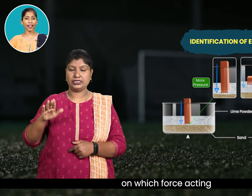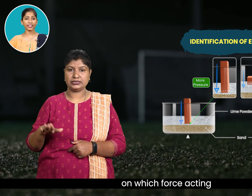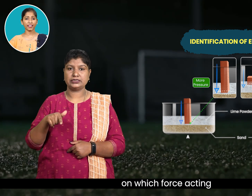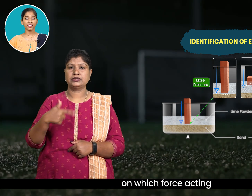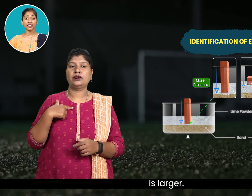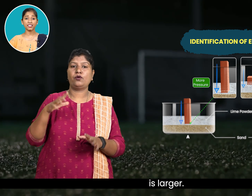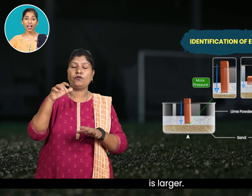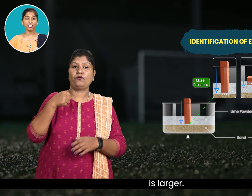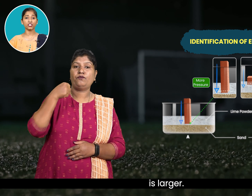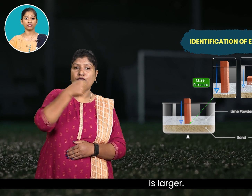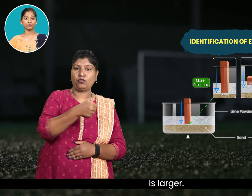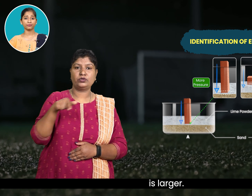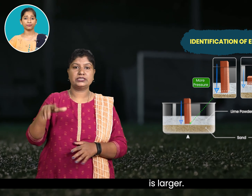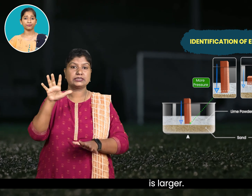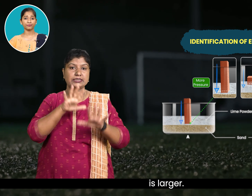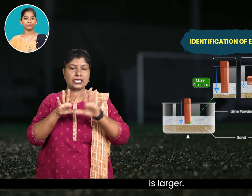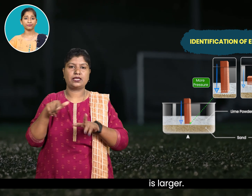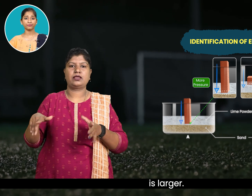force acting is larger.